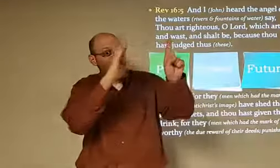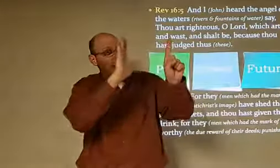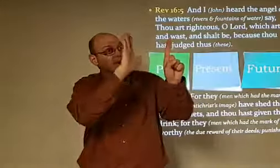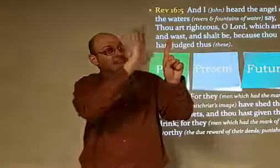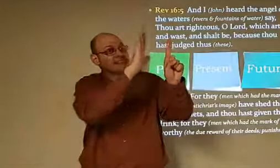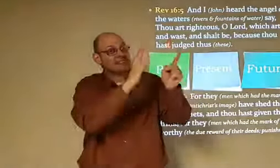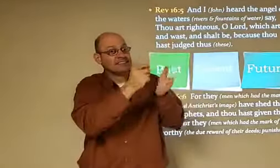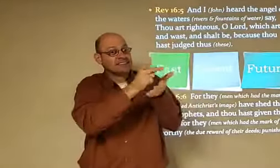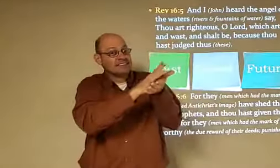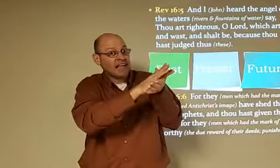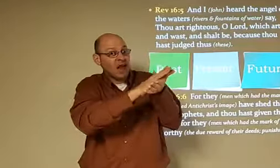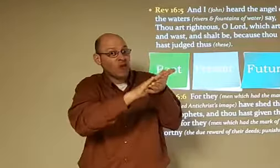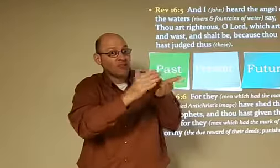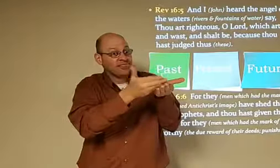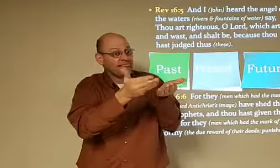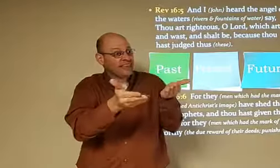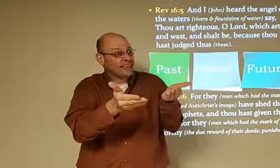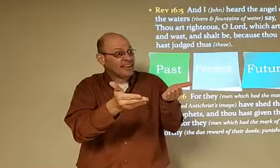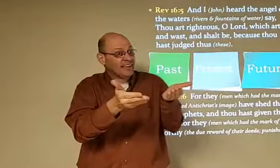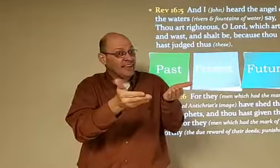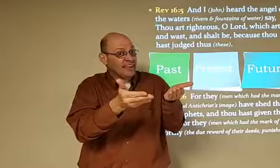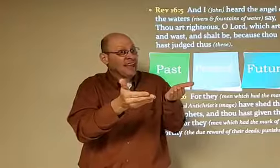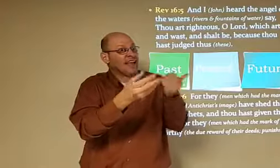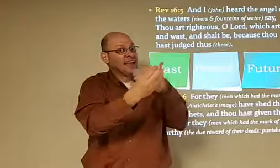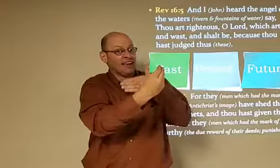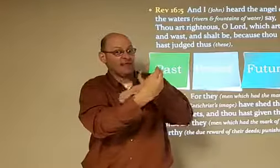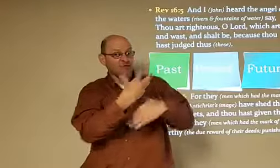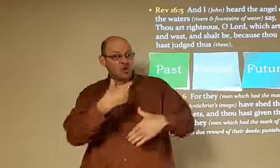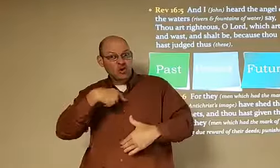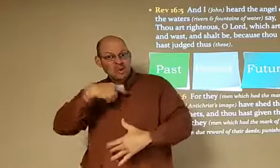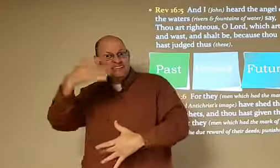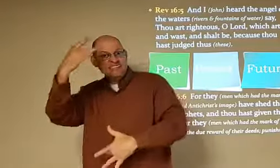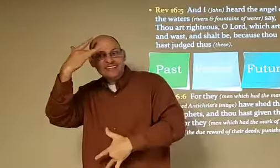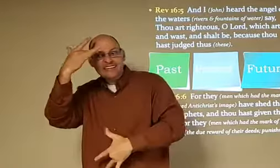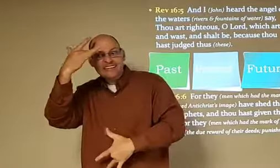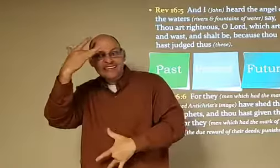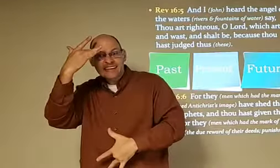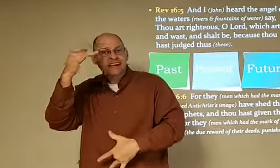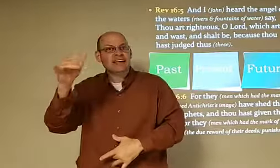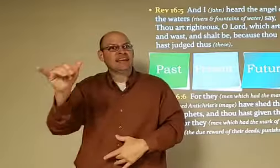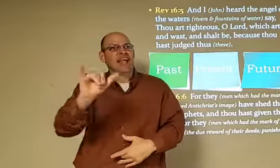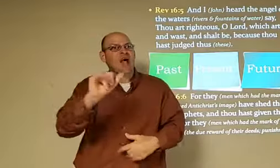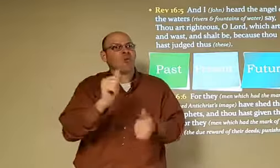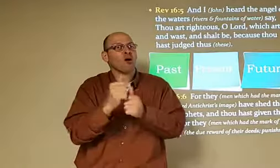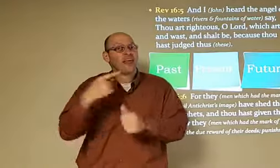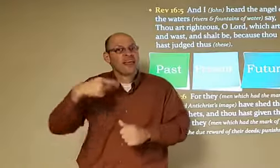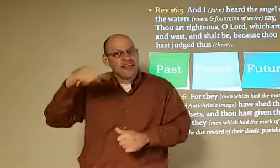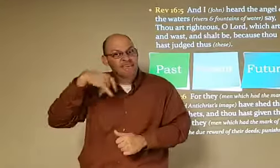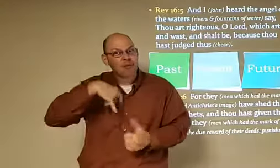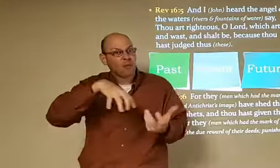You mess with God and his holiness, his holy things, it will cause sickness to come upon